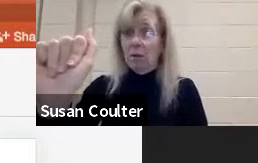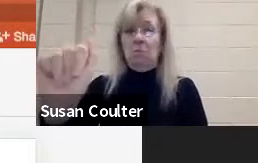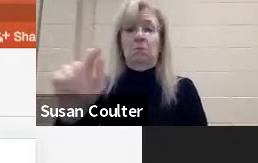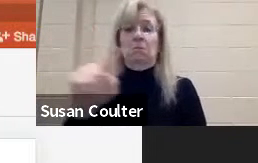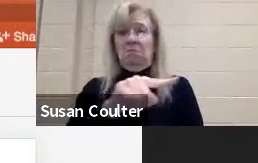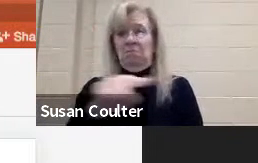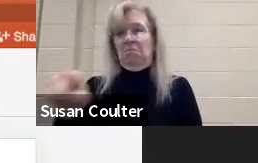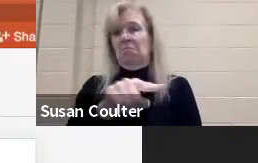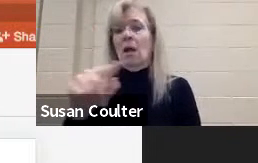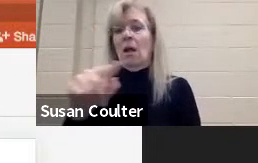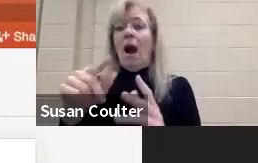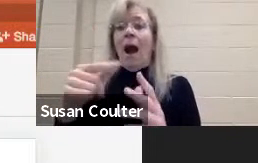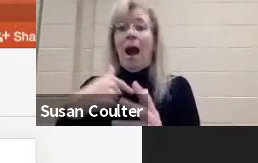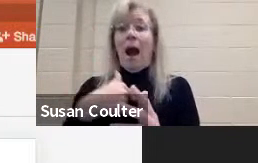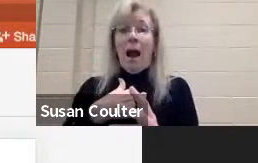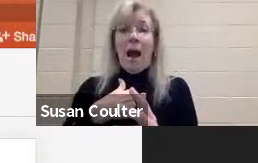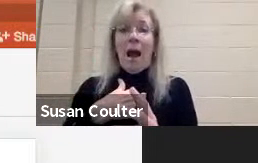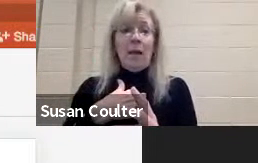Ninja,